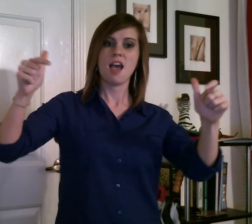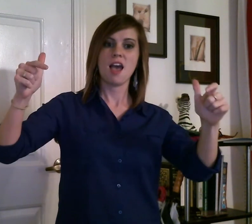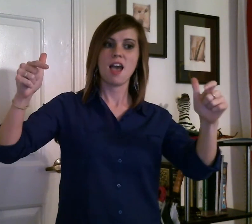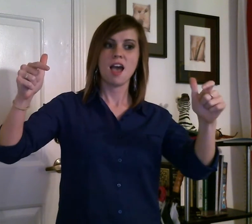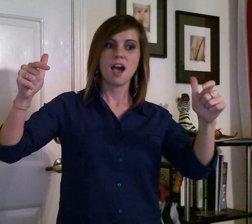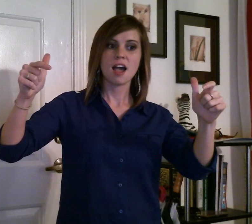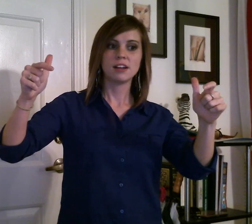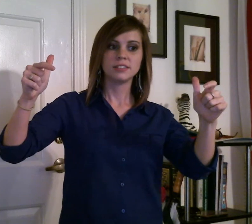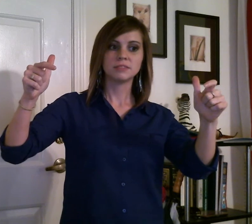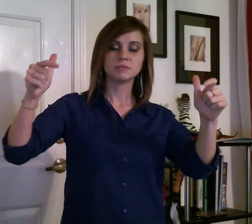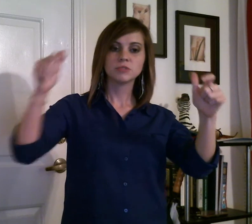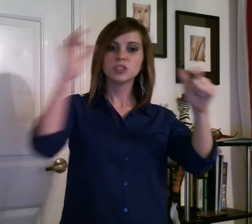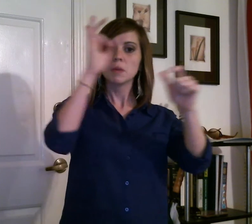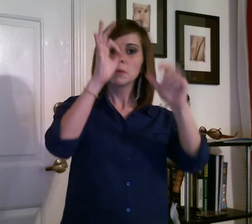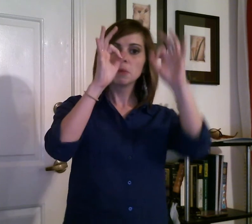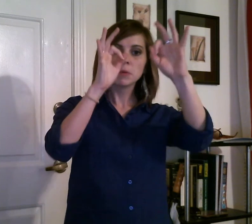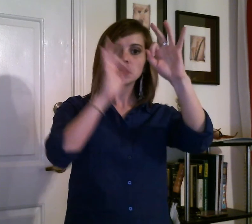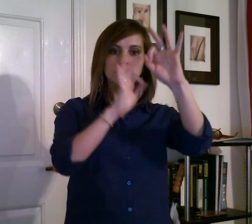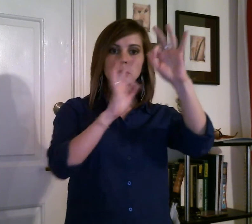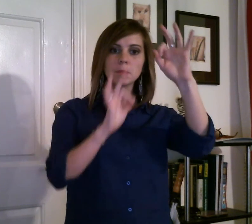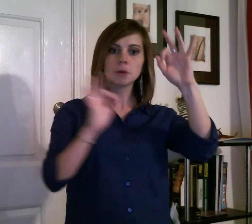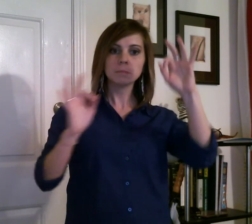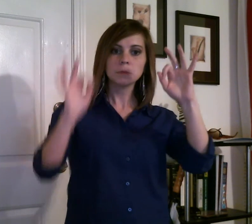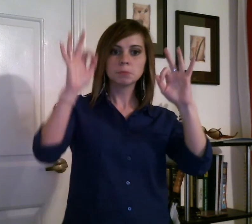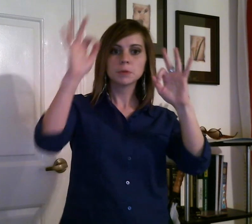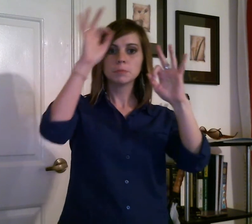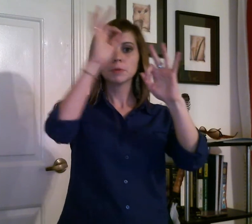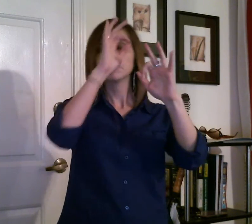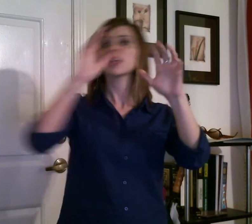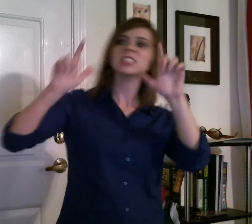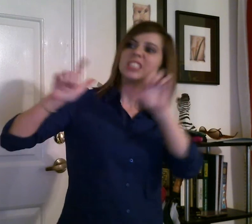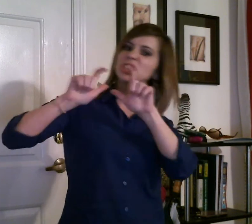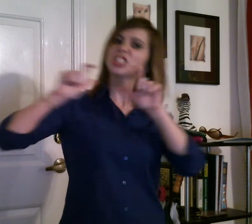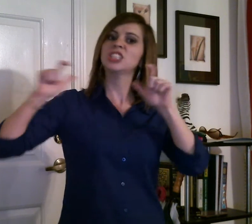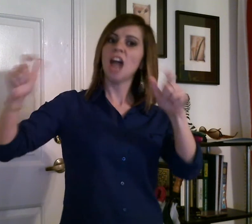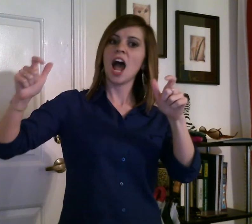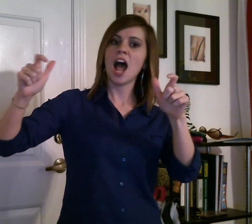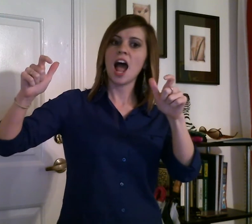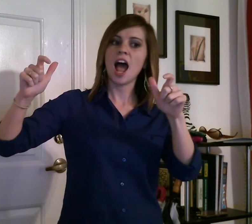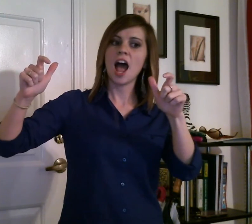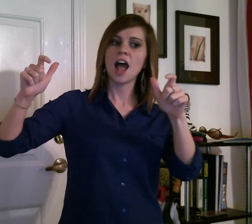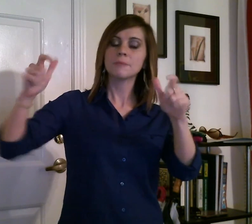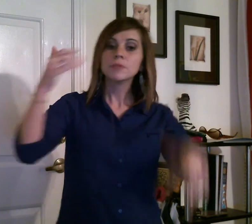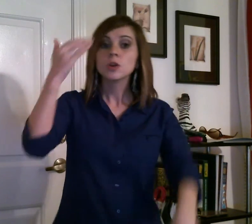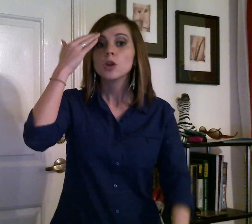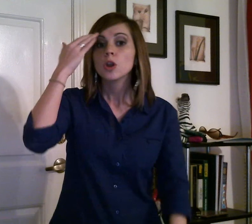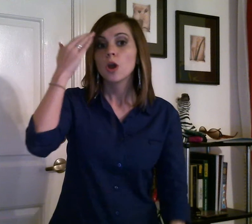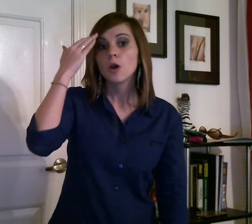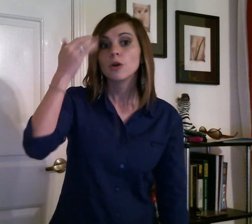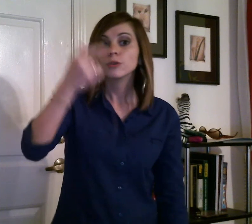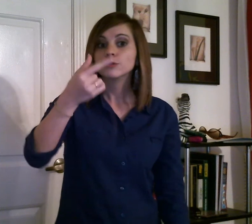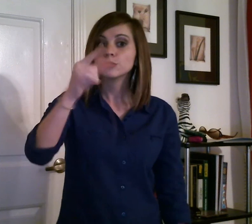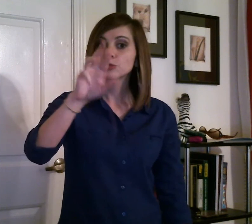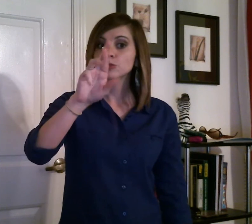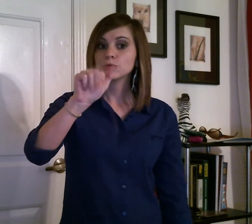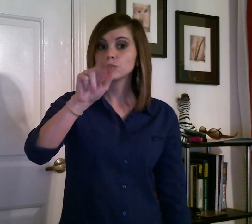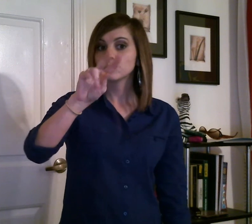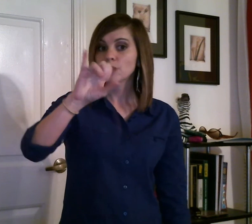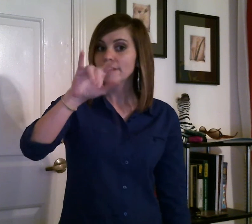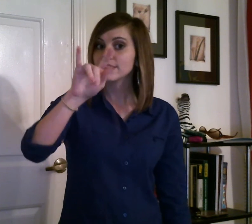really, really massive thing. So you have this huge cloud. Well, we know that gravity would make the atoms actually